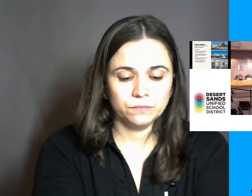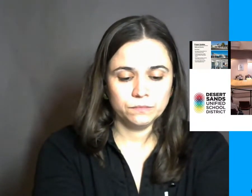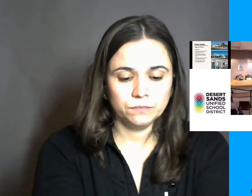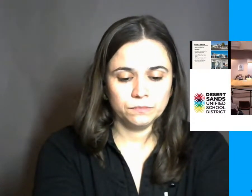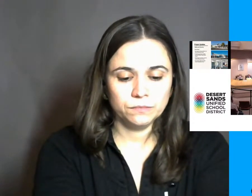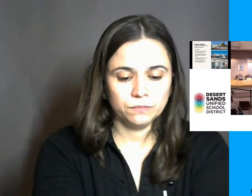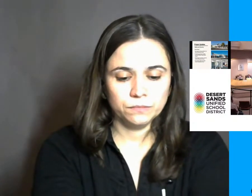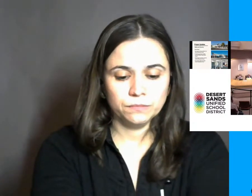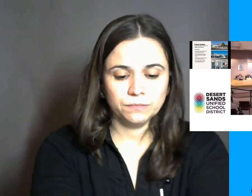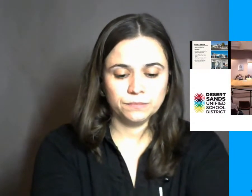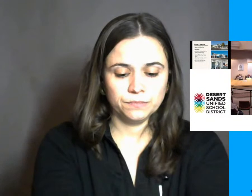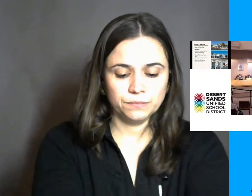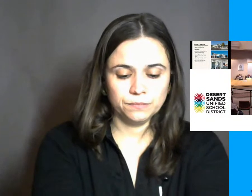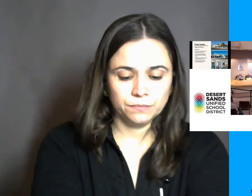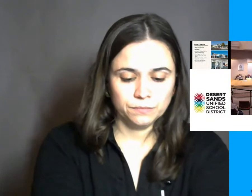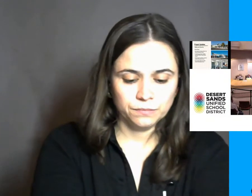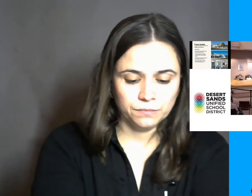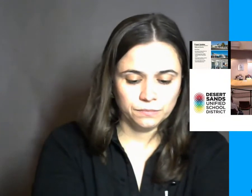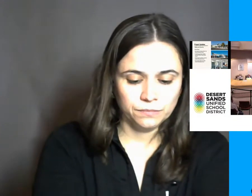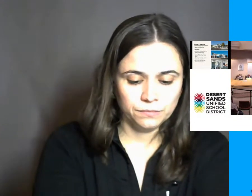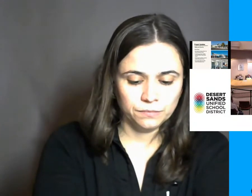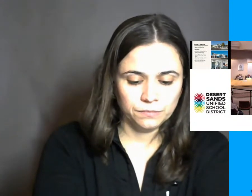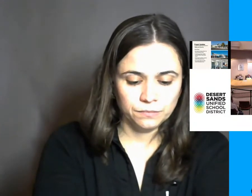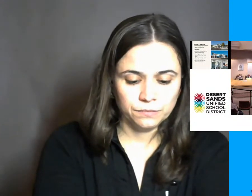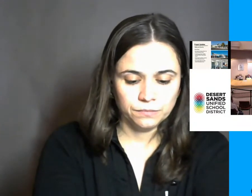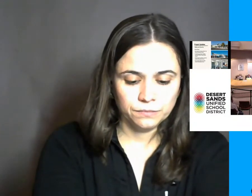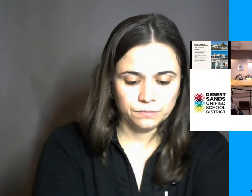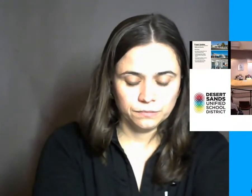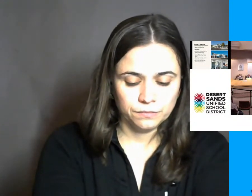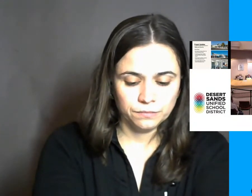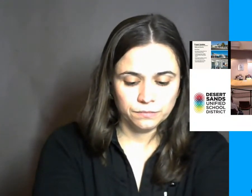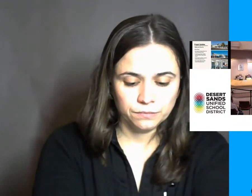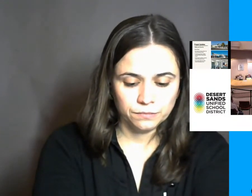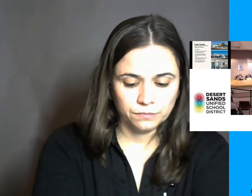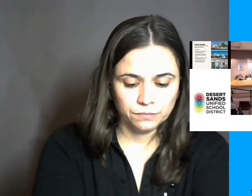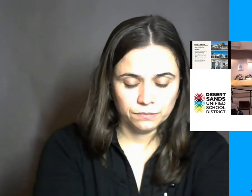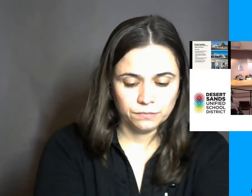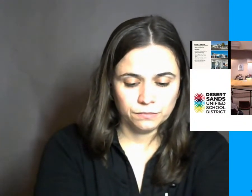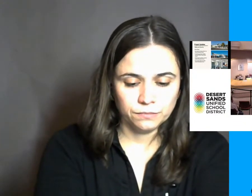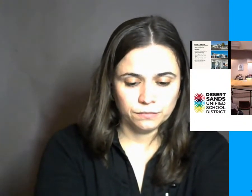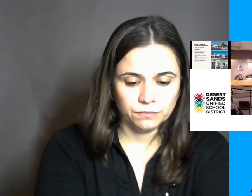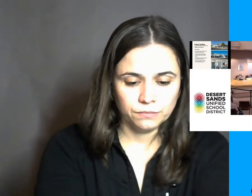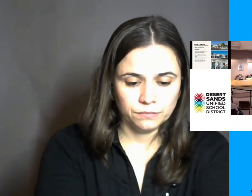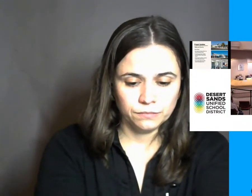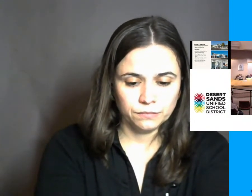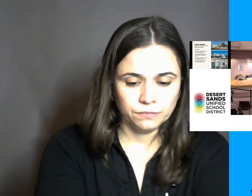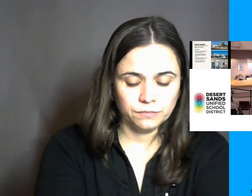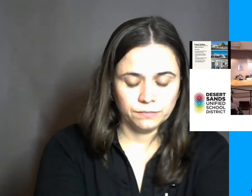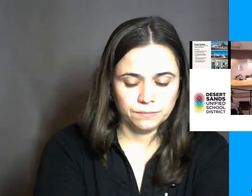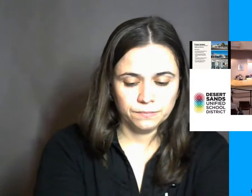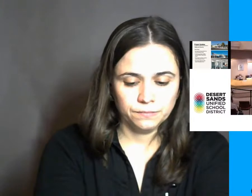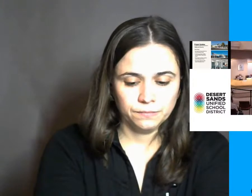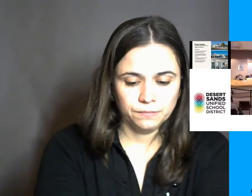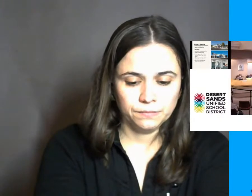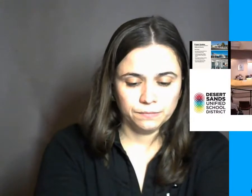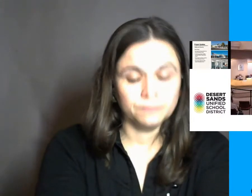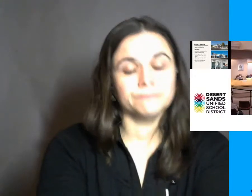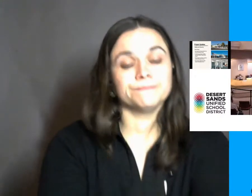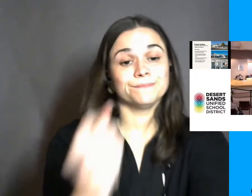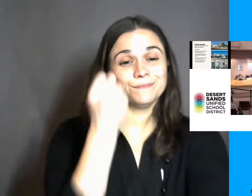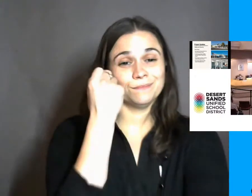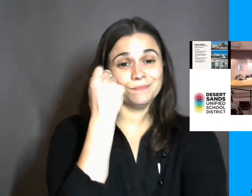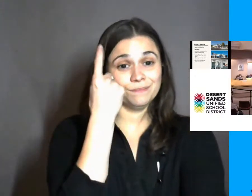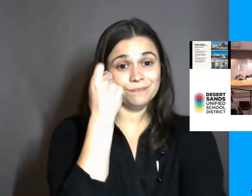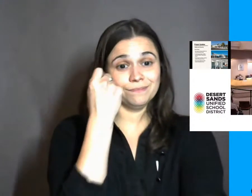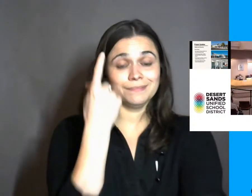mentioned, Jacob, earlier at that site, but there's also kindergarten issues and other campus